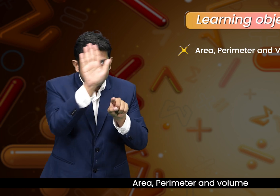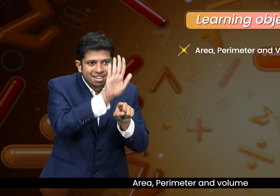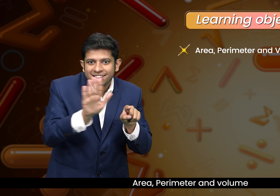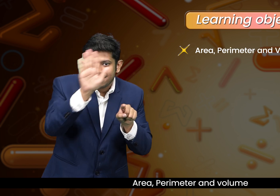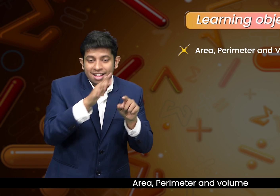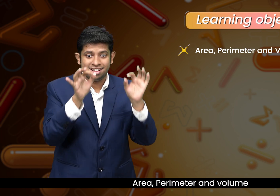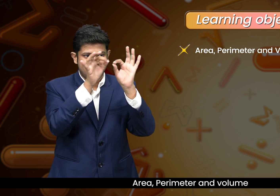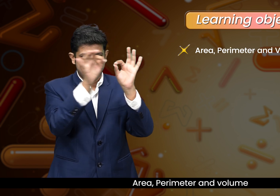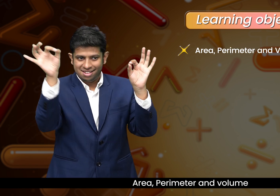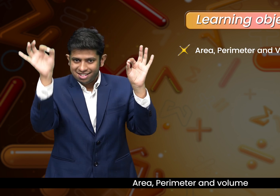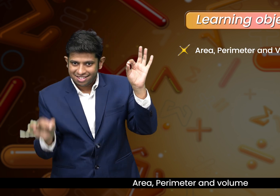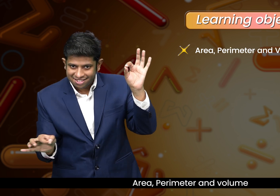and volume.